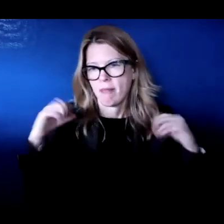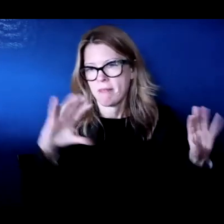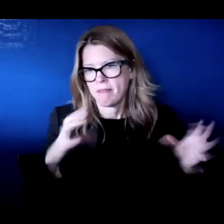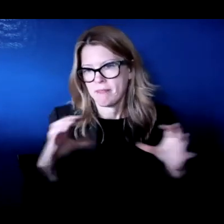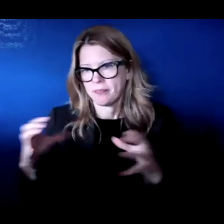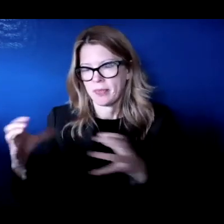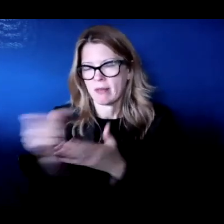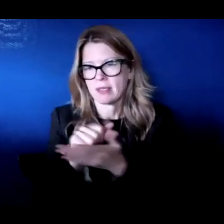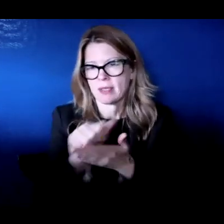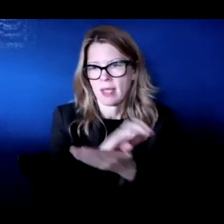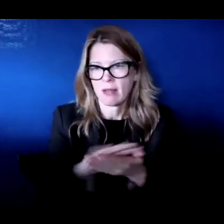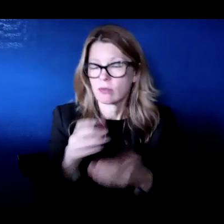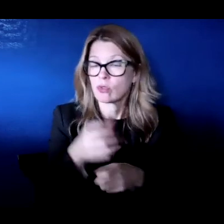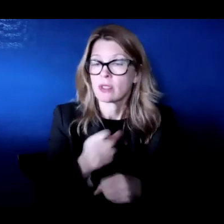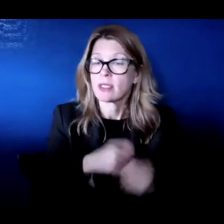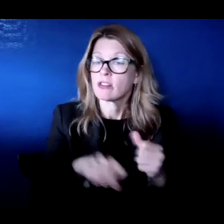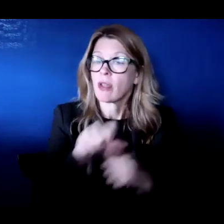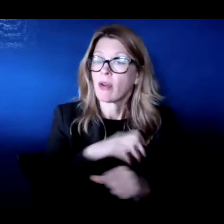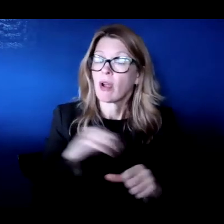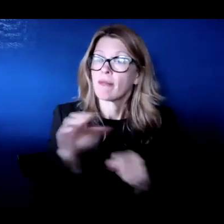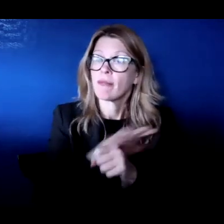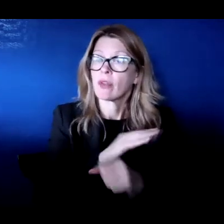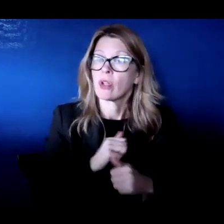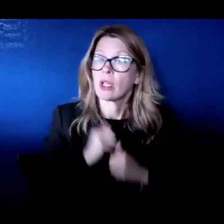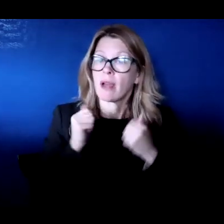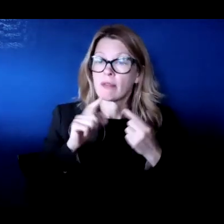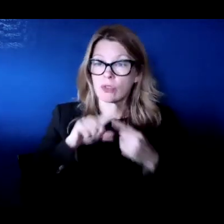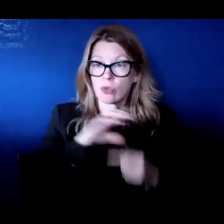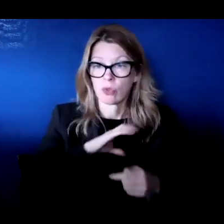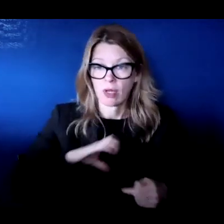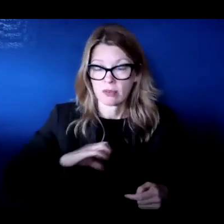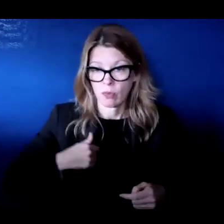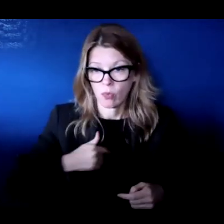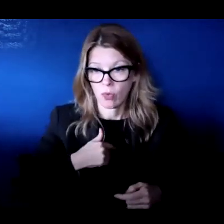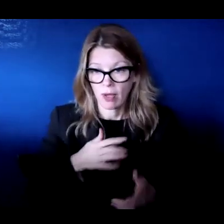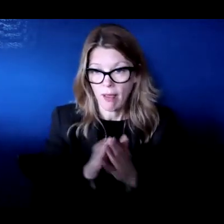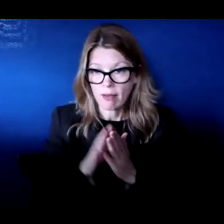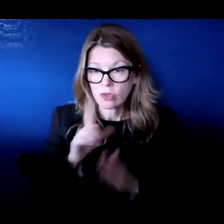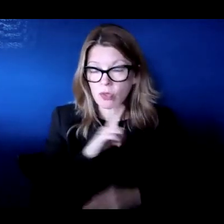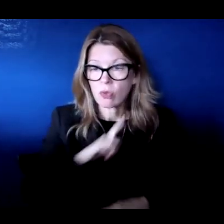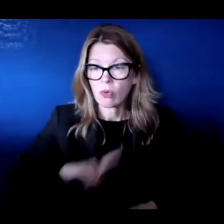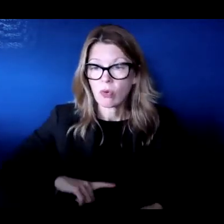entrusting one another and all our life to Christ, we entreat you, O Lord.